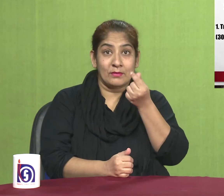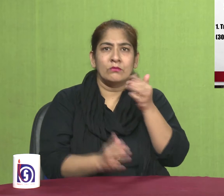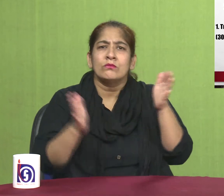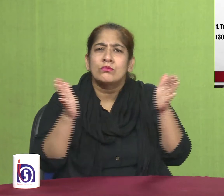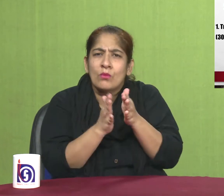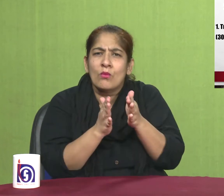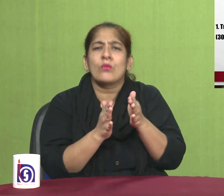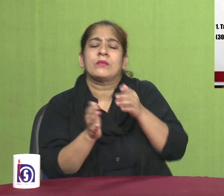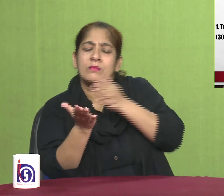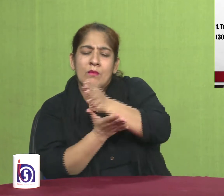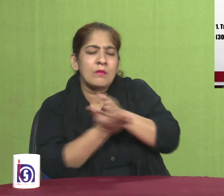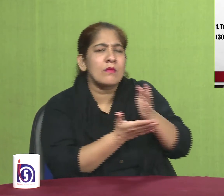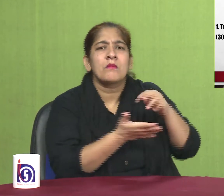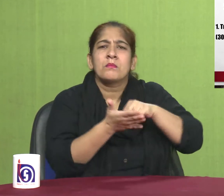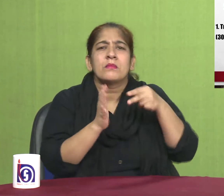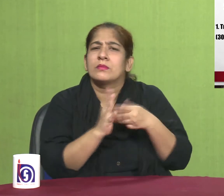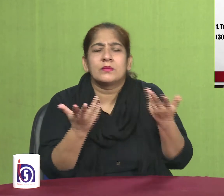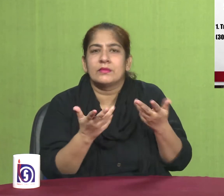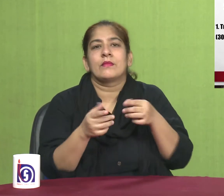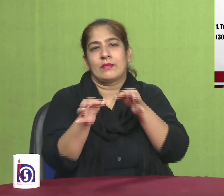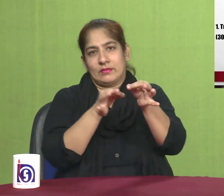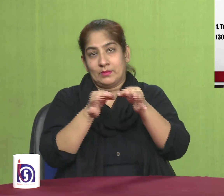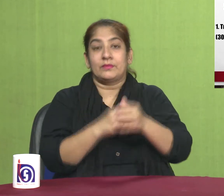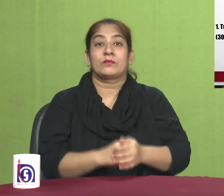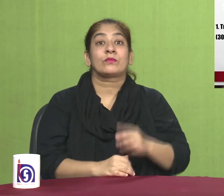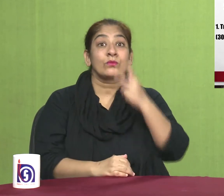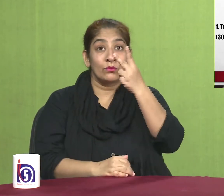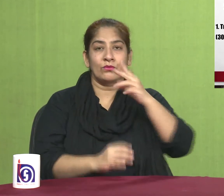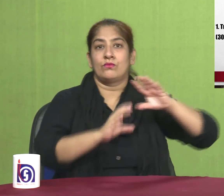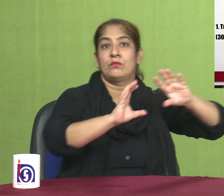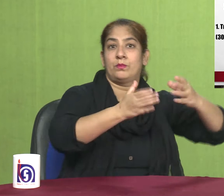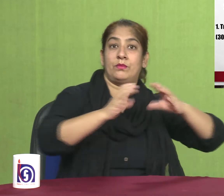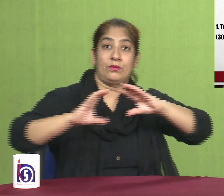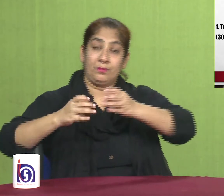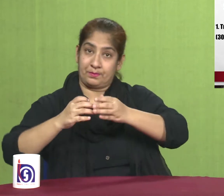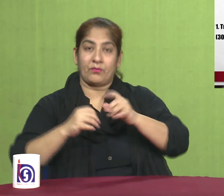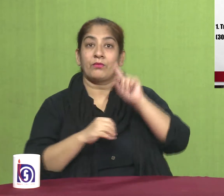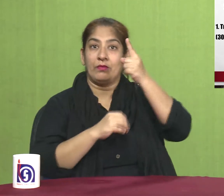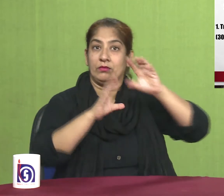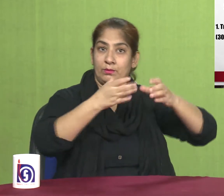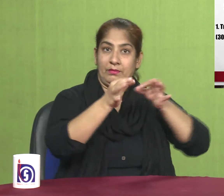Now let us understand the short-term finance types. There are different